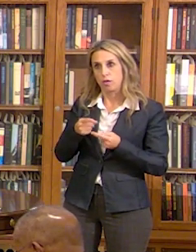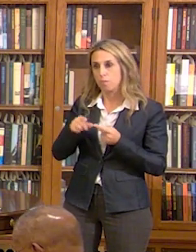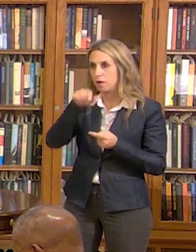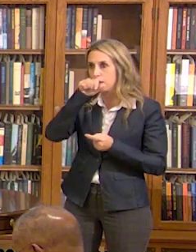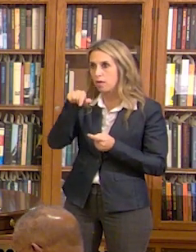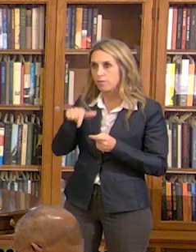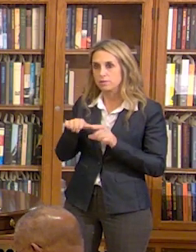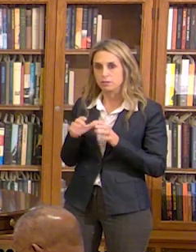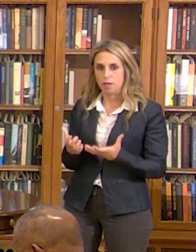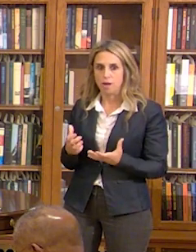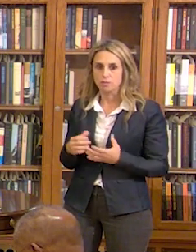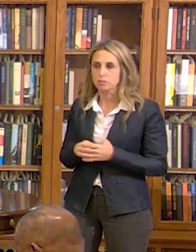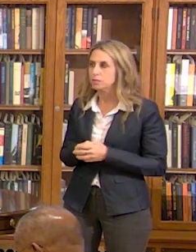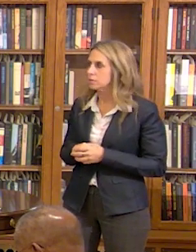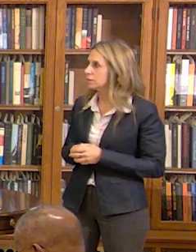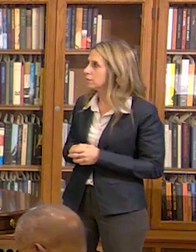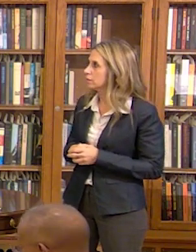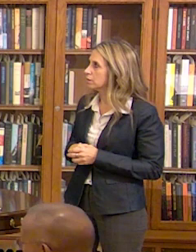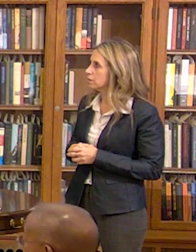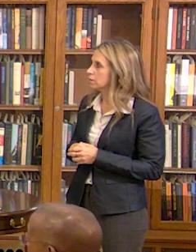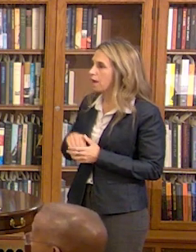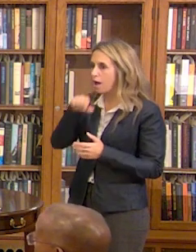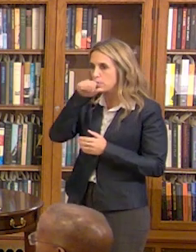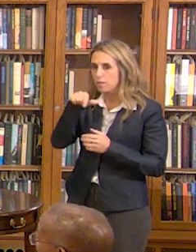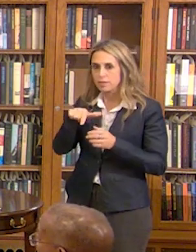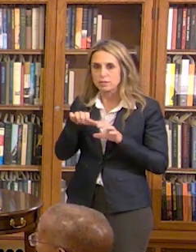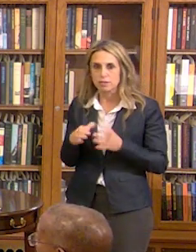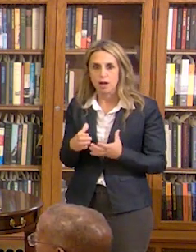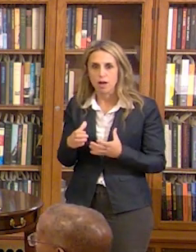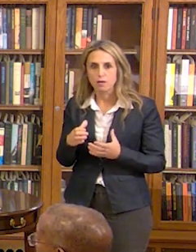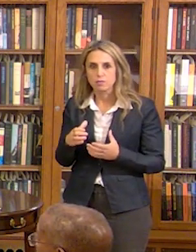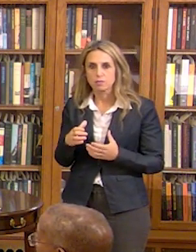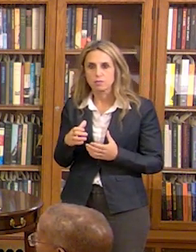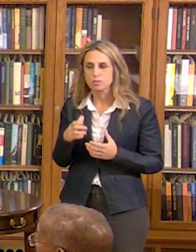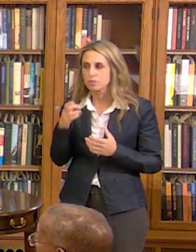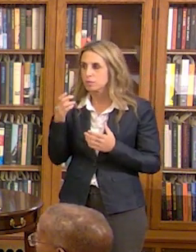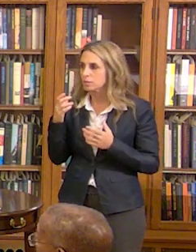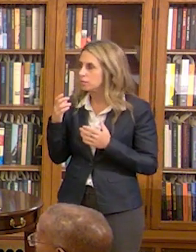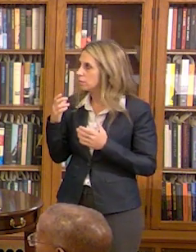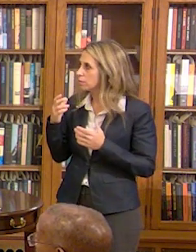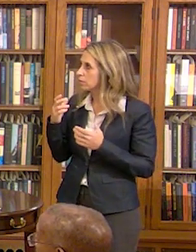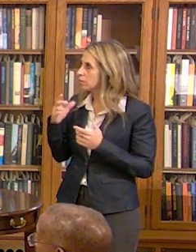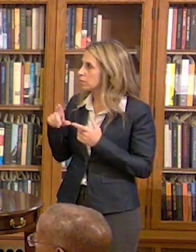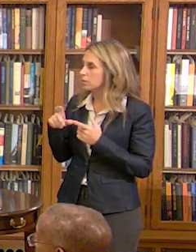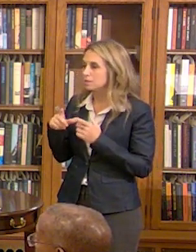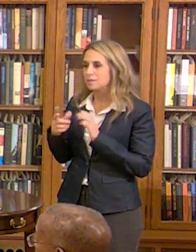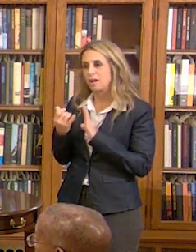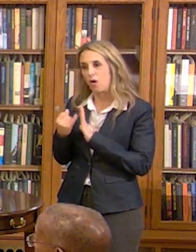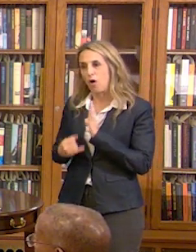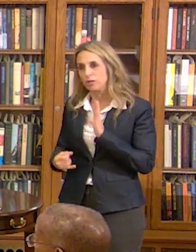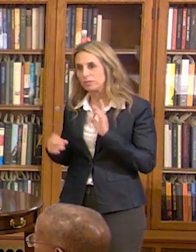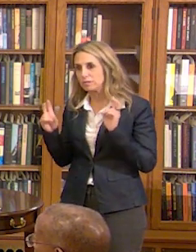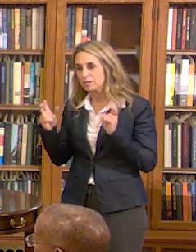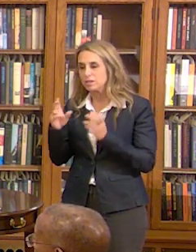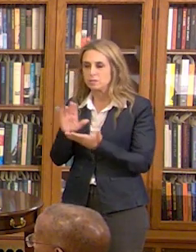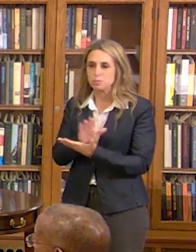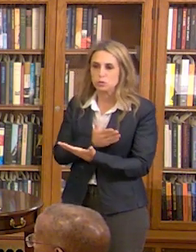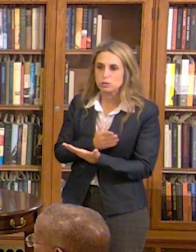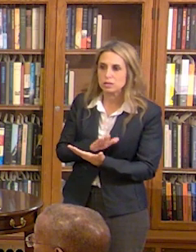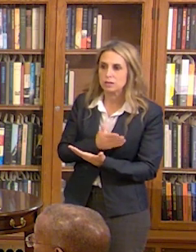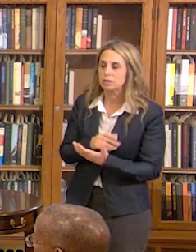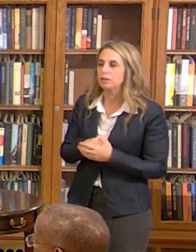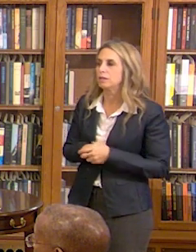this class but I love this class because it's primary source is but it's art it's